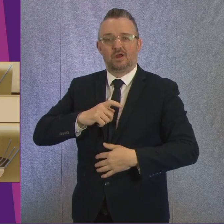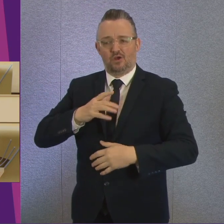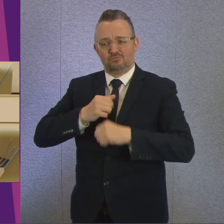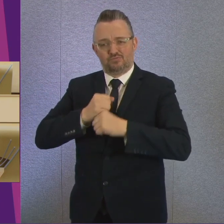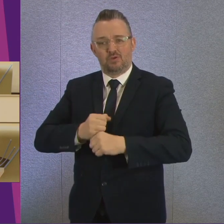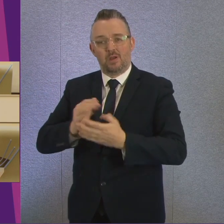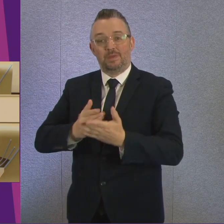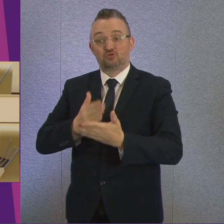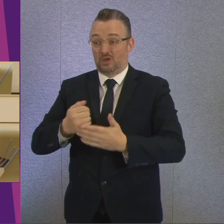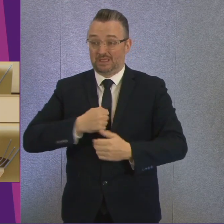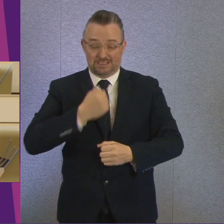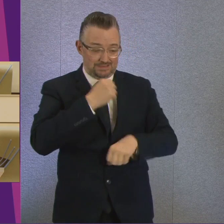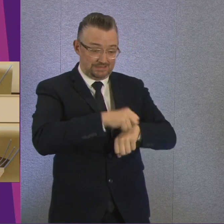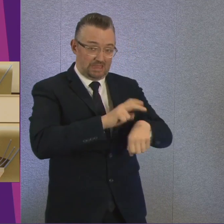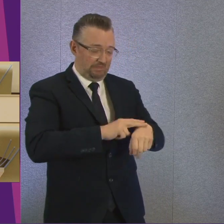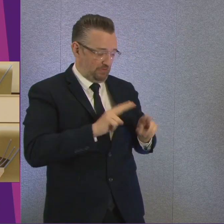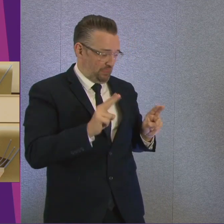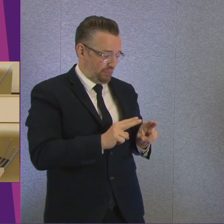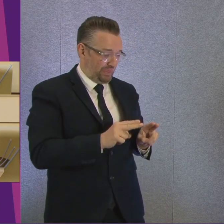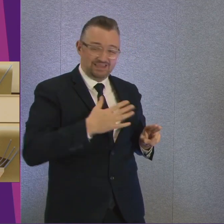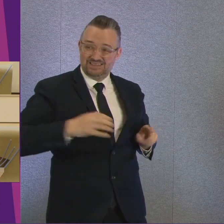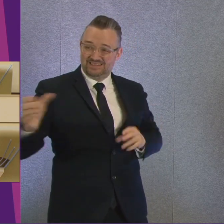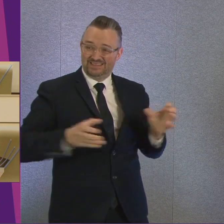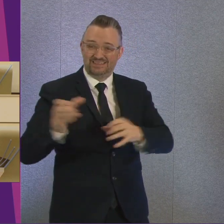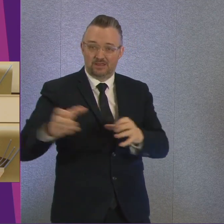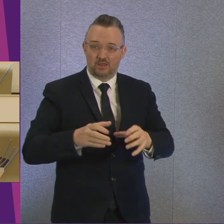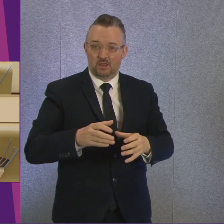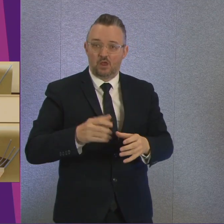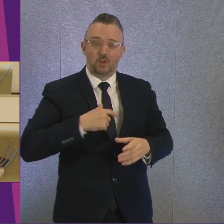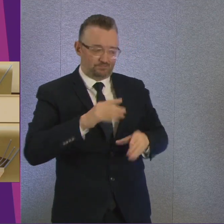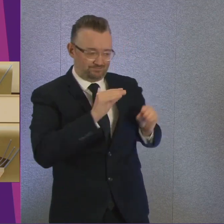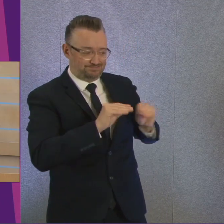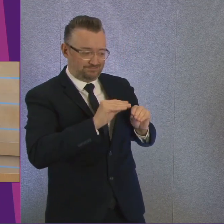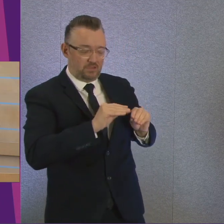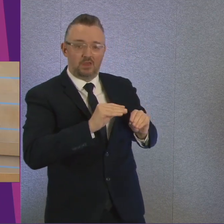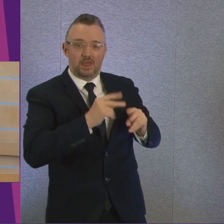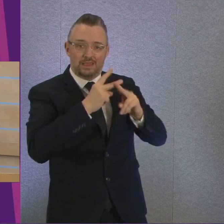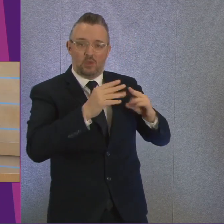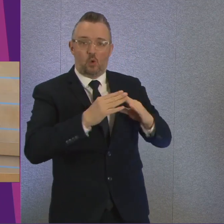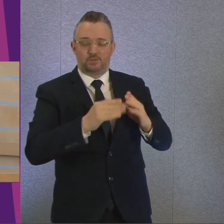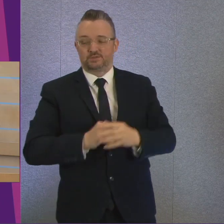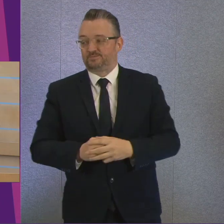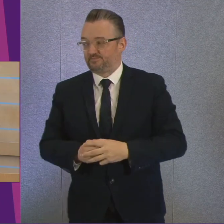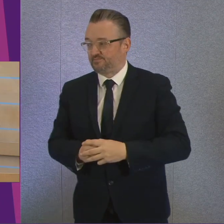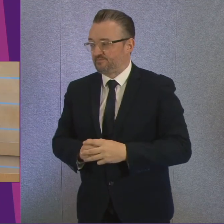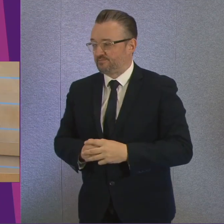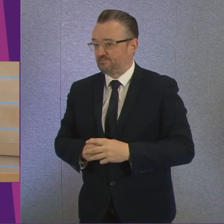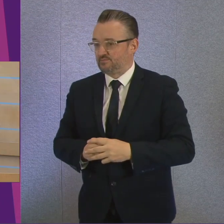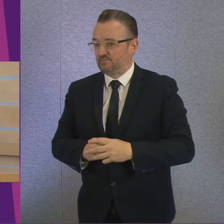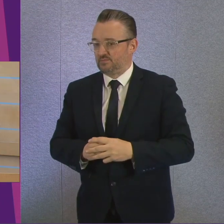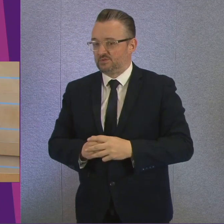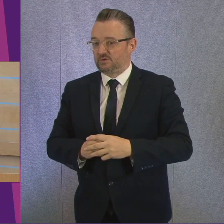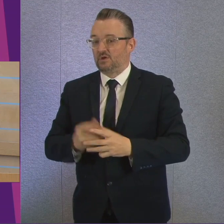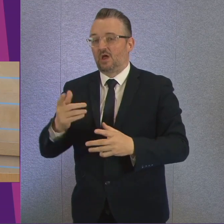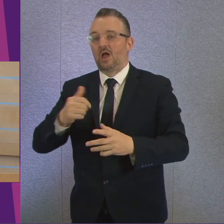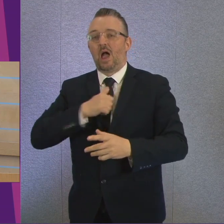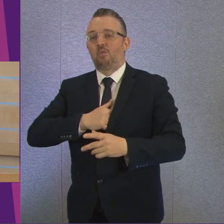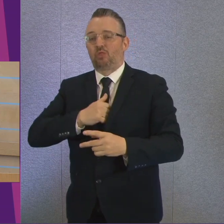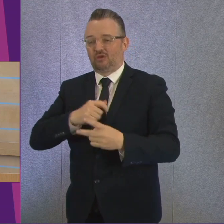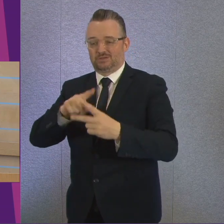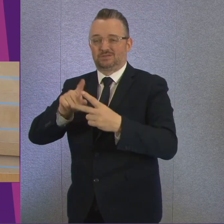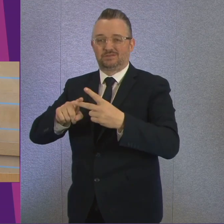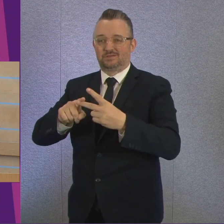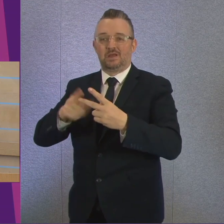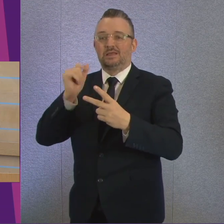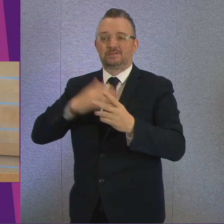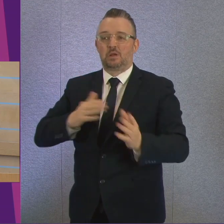any shortfall they have in their permanent staffing numbers. Thank you. Apologies to Anas Sauer, Andy Whitman and Neil Findlay, but I'm afraid